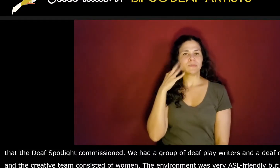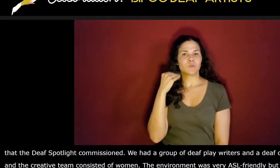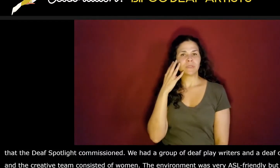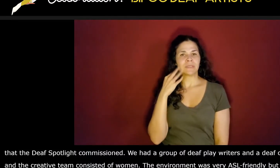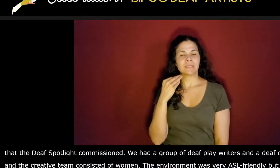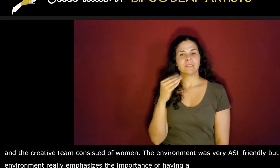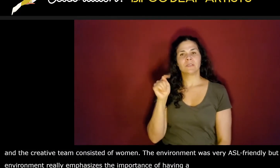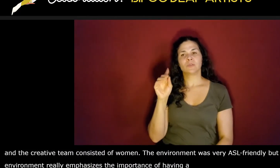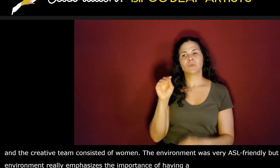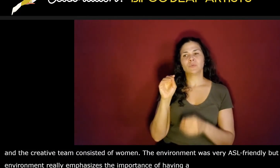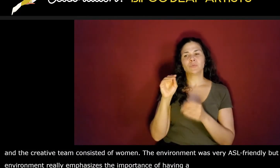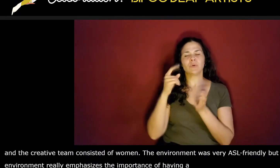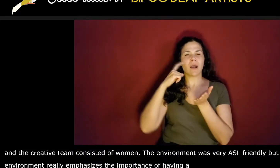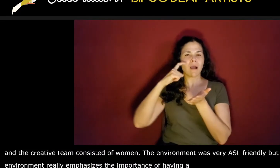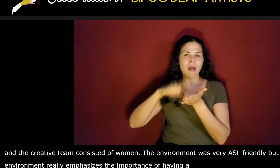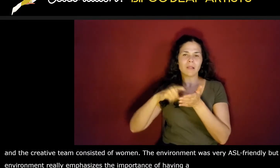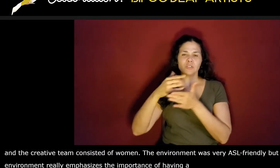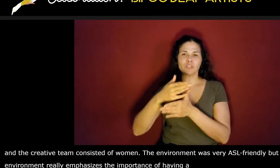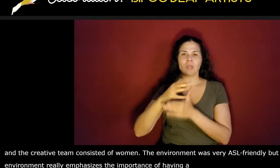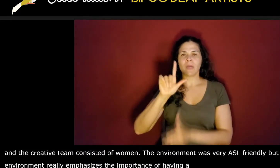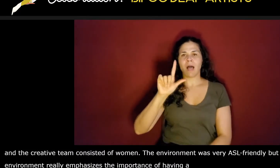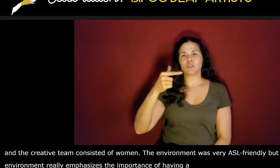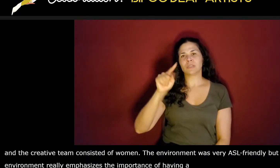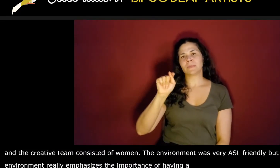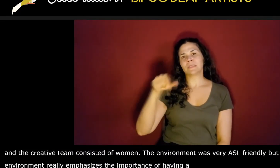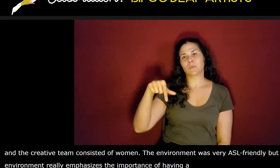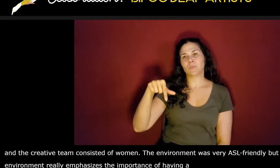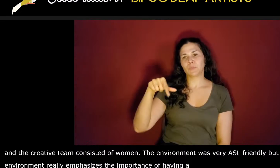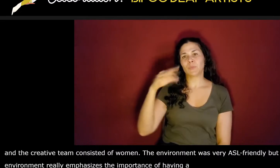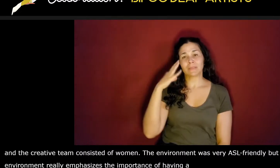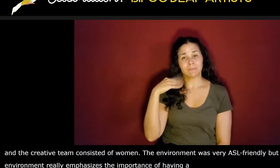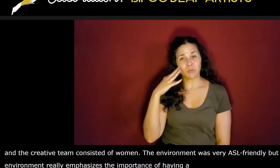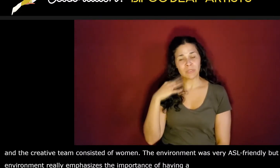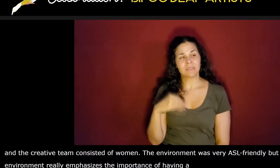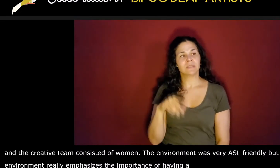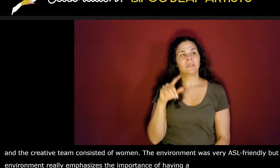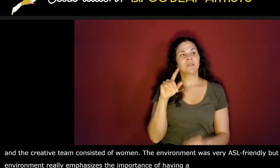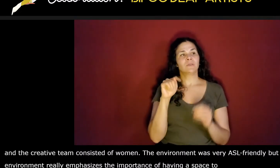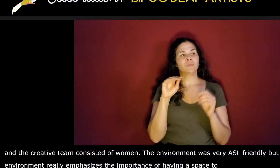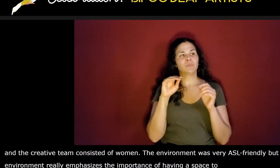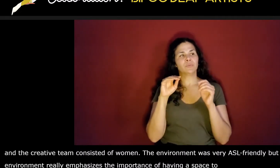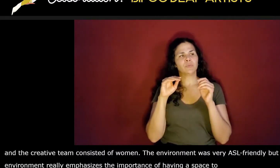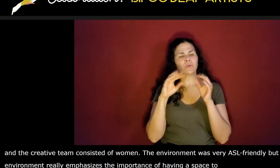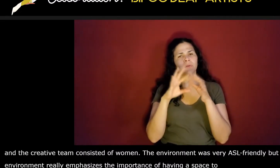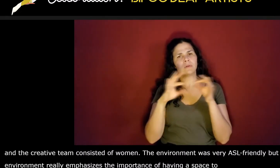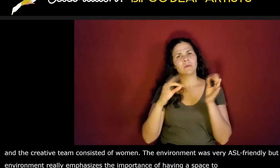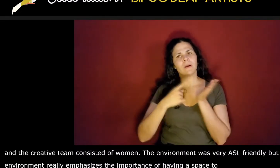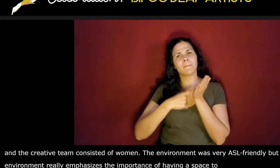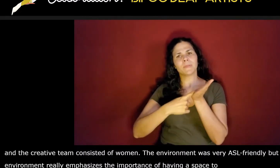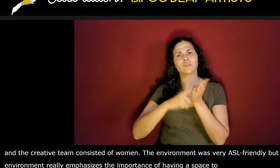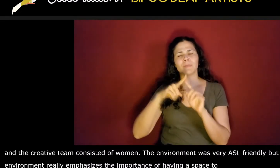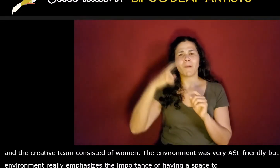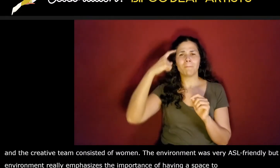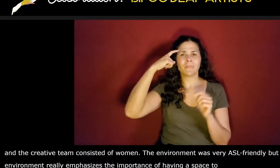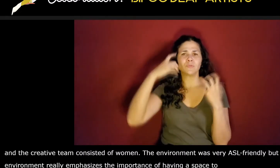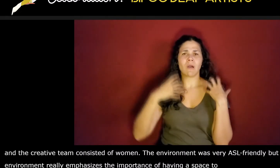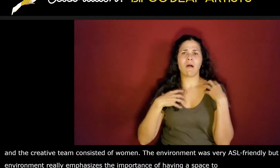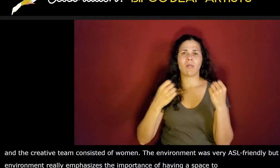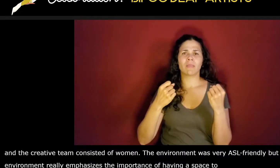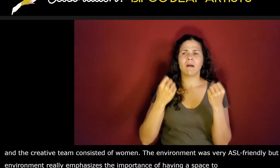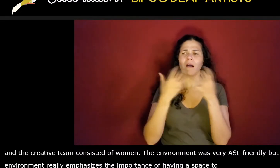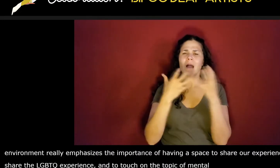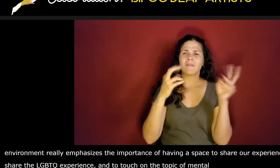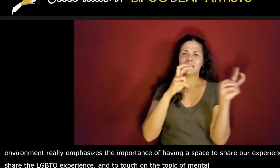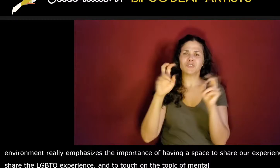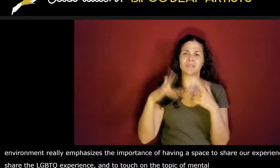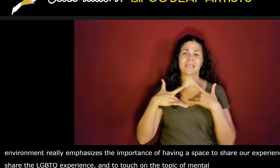the importance of having a space to share our experience, to acknowledge and share the LGBTQ experience, and to touch on the